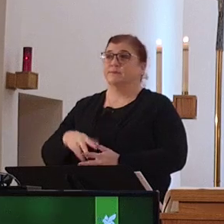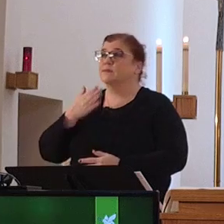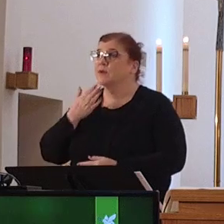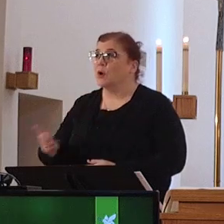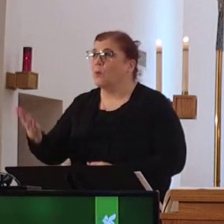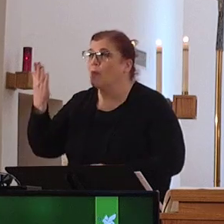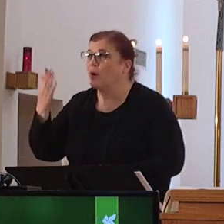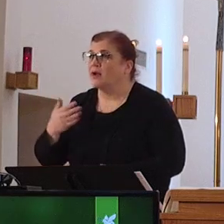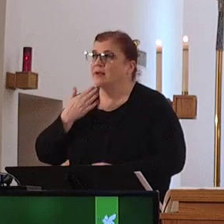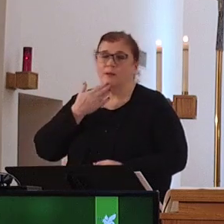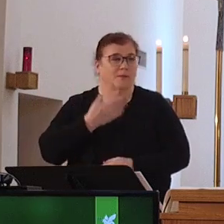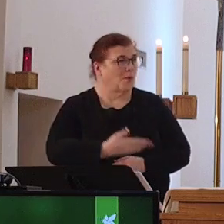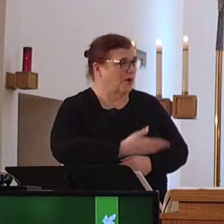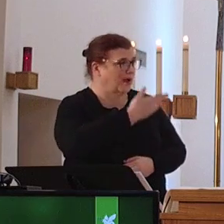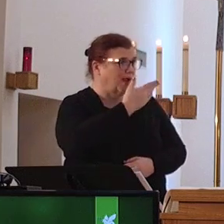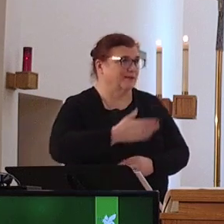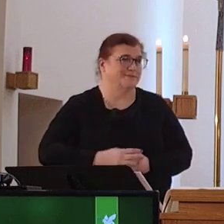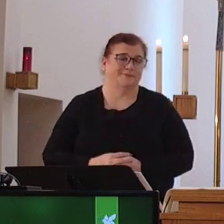Good morning.